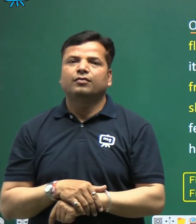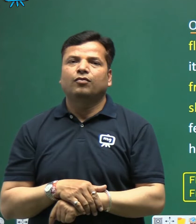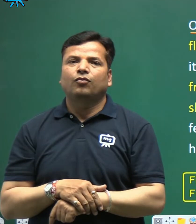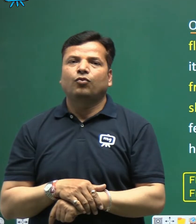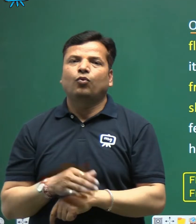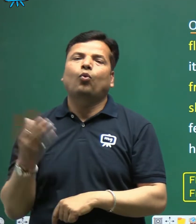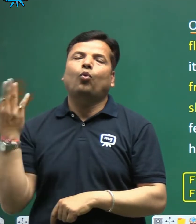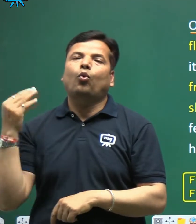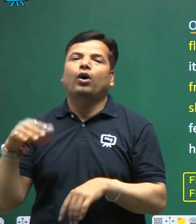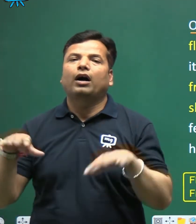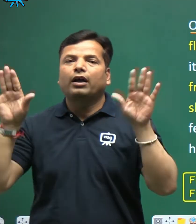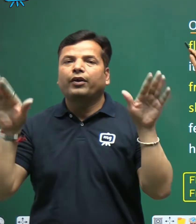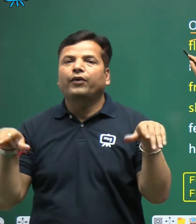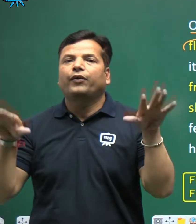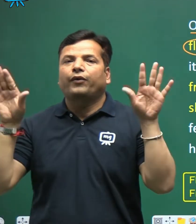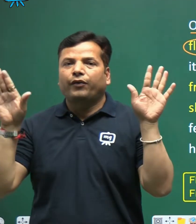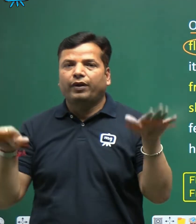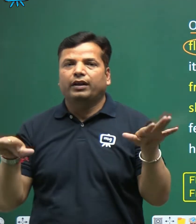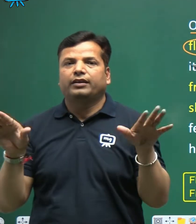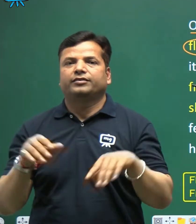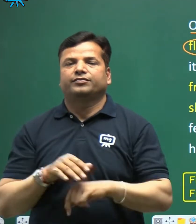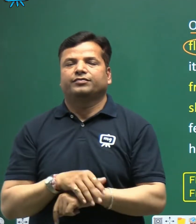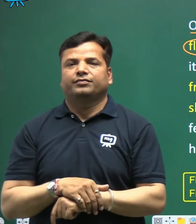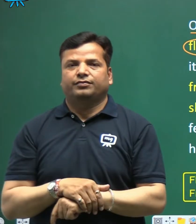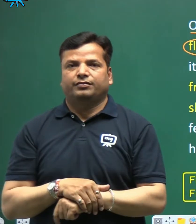was flying